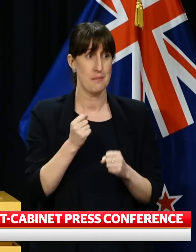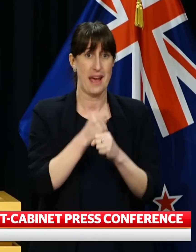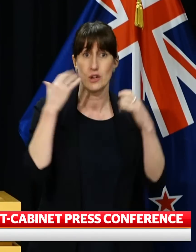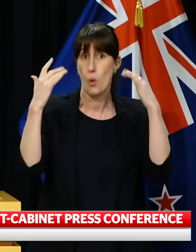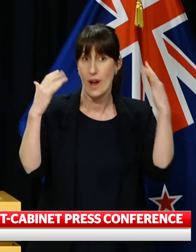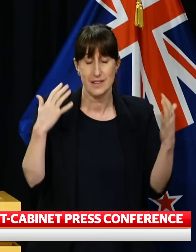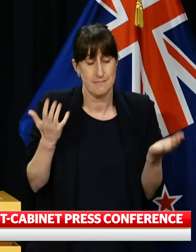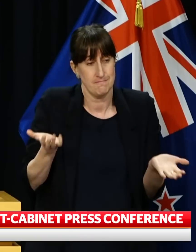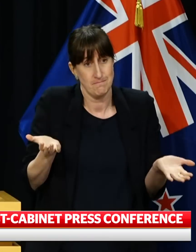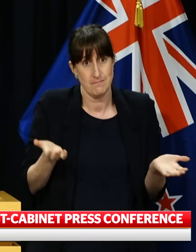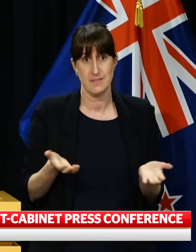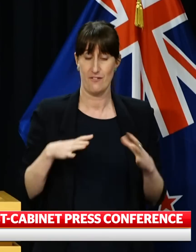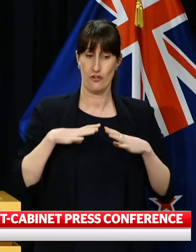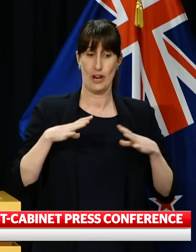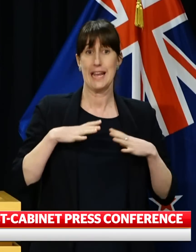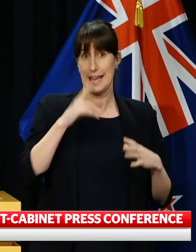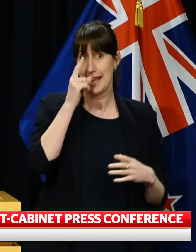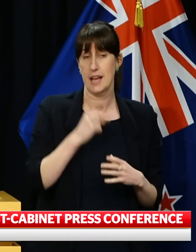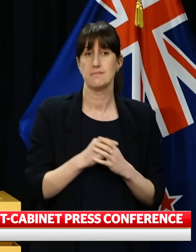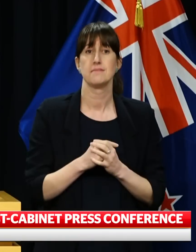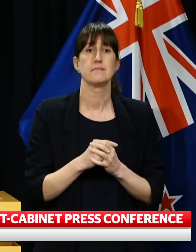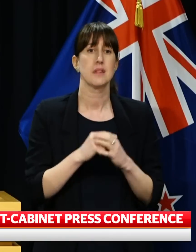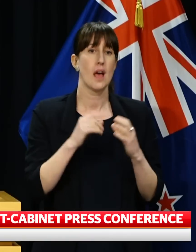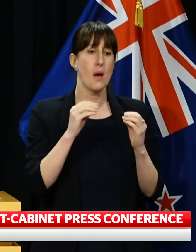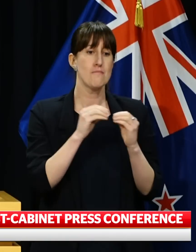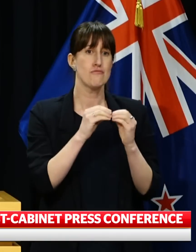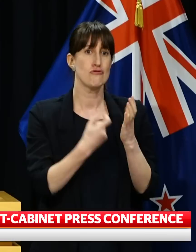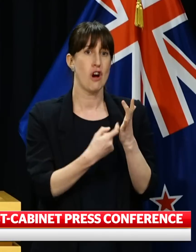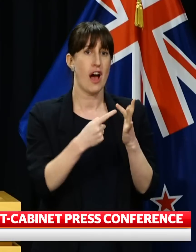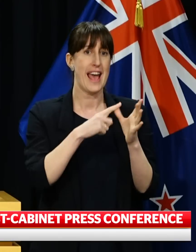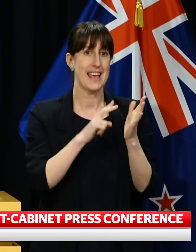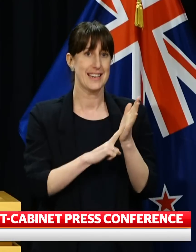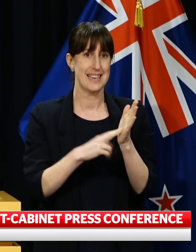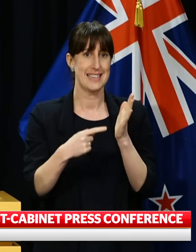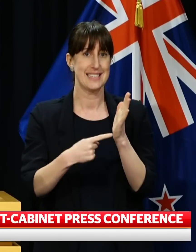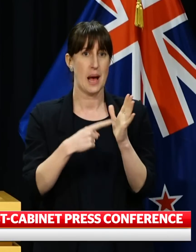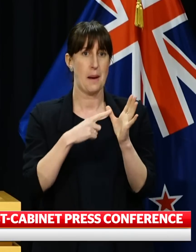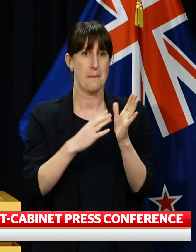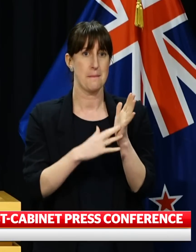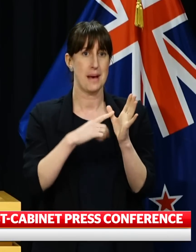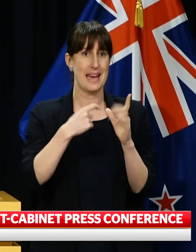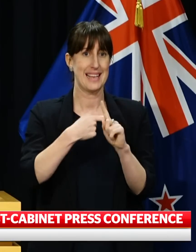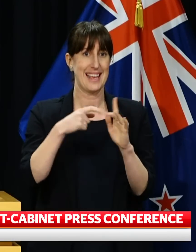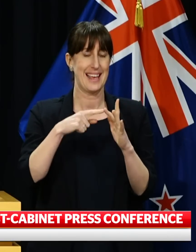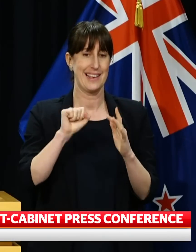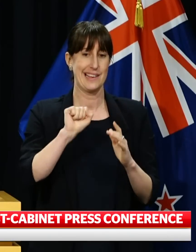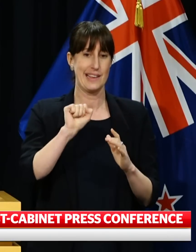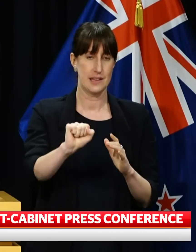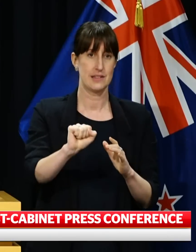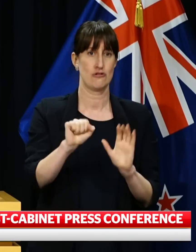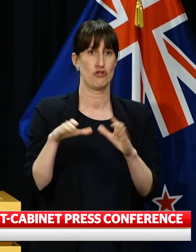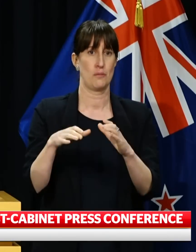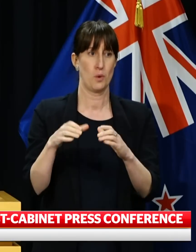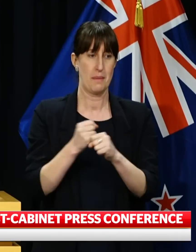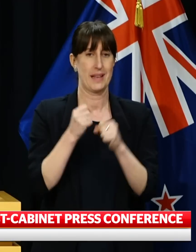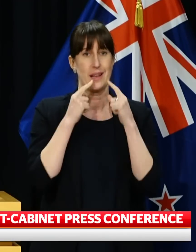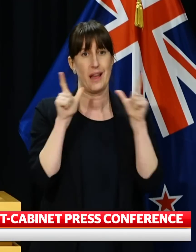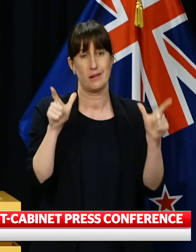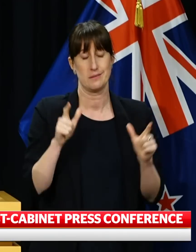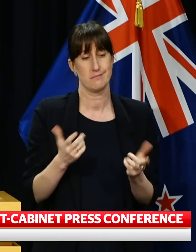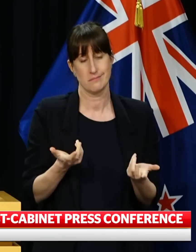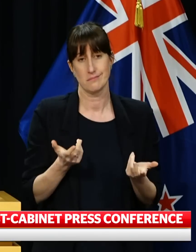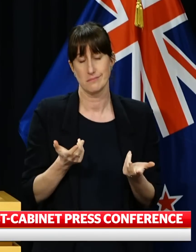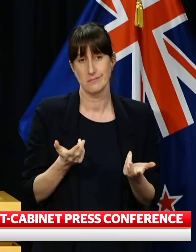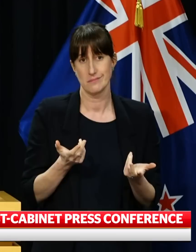of people trying to disrupt the election campaign. That's not exactly new. They've been doing that the whole time I've been in politics. I mean, did you take on board